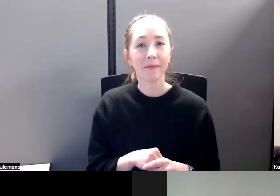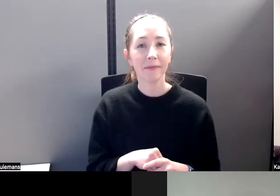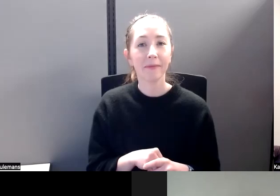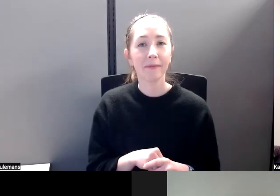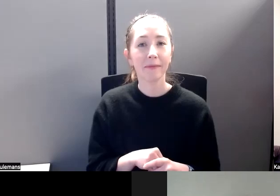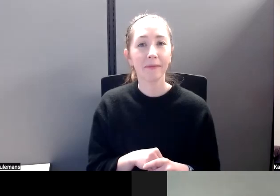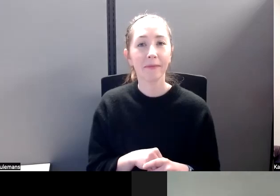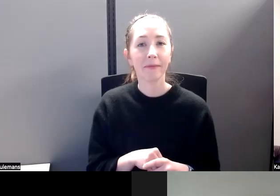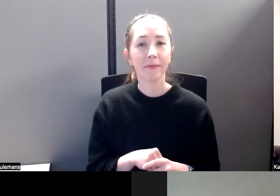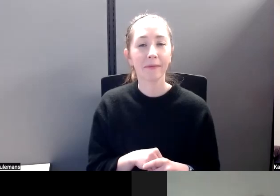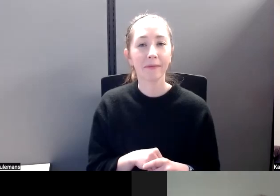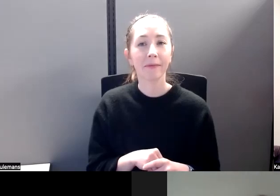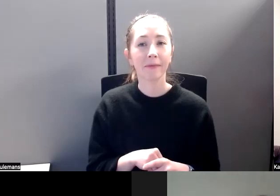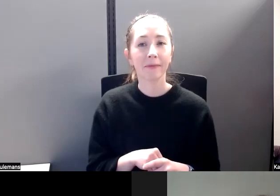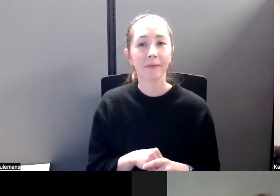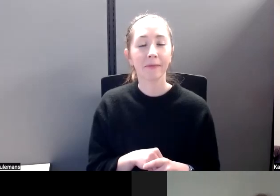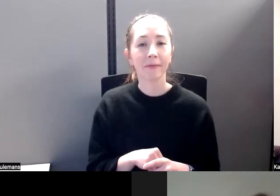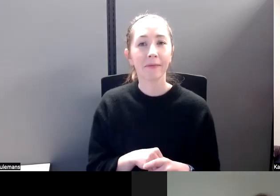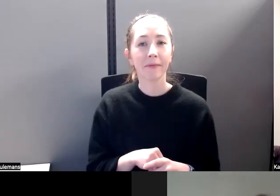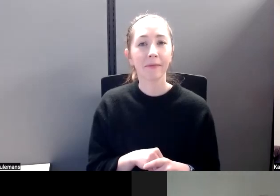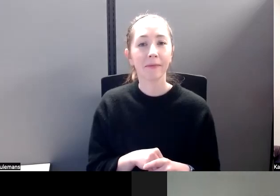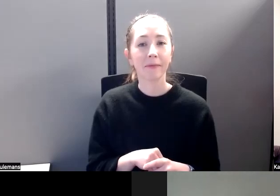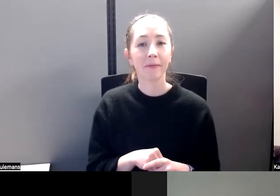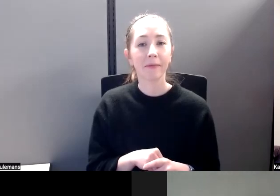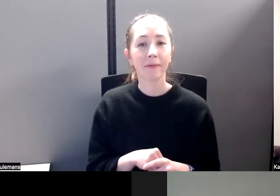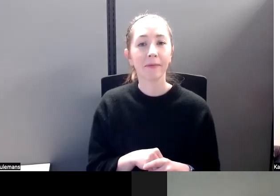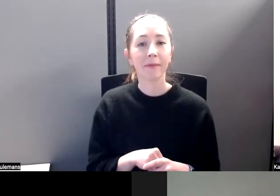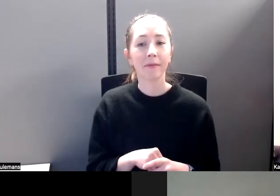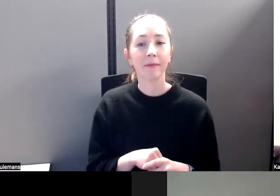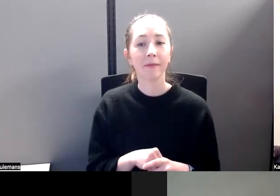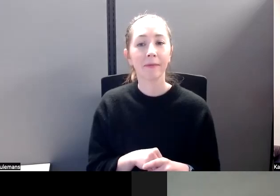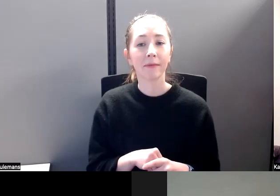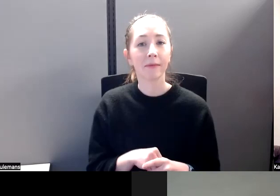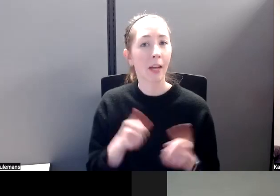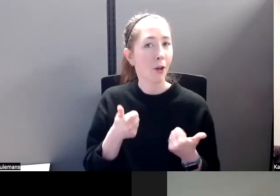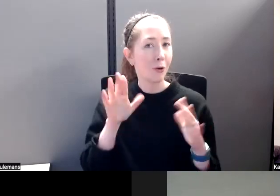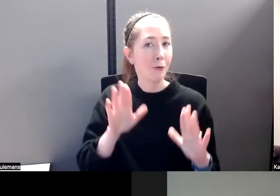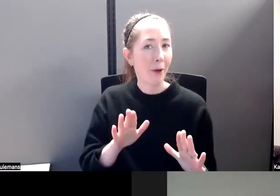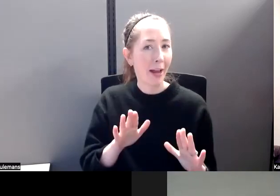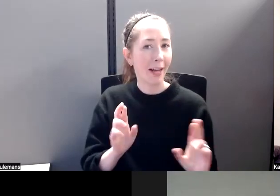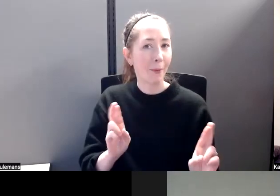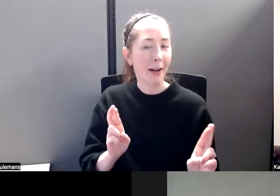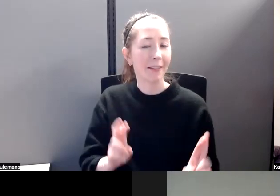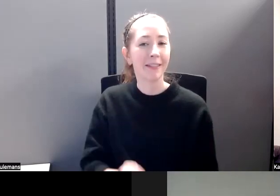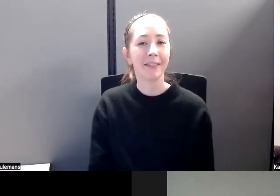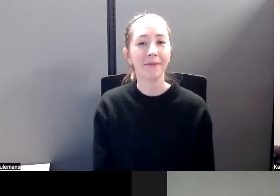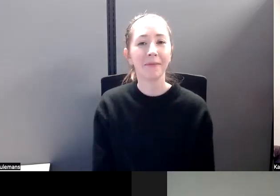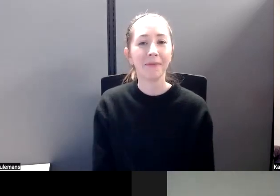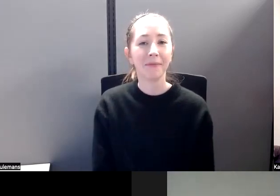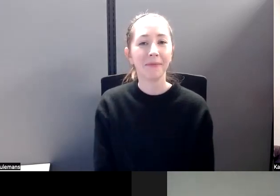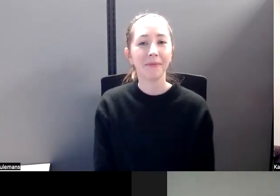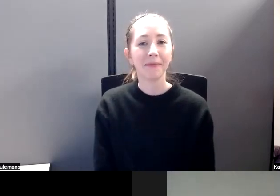opportunity to say hello to you and have one burning question for you. Great. So please welcome Kathy